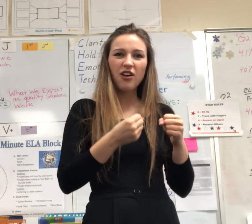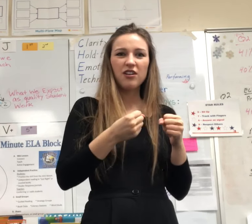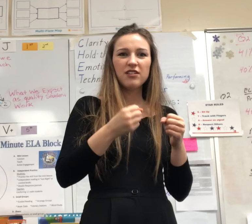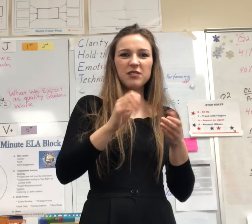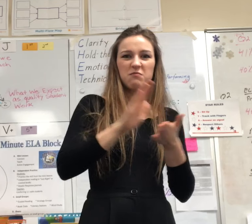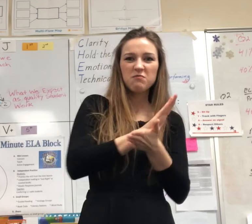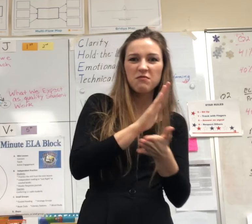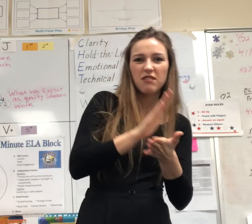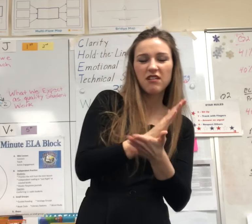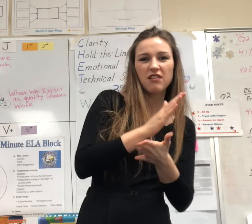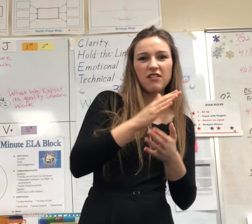it has